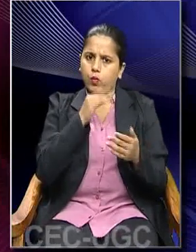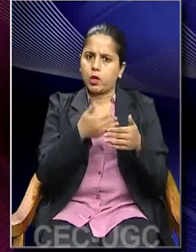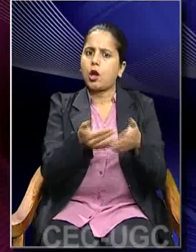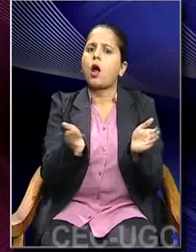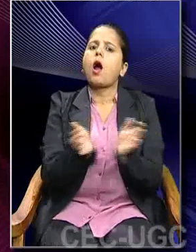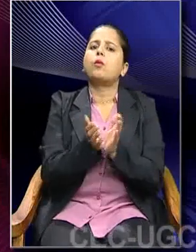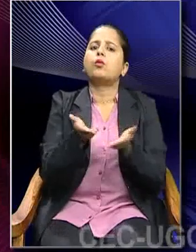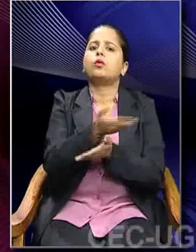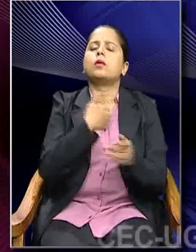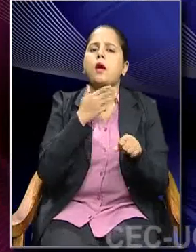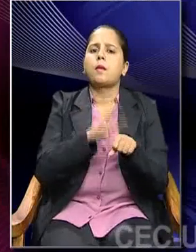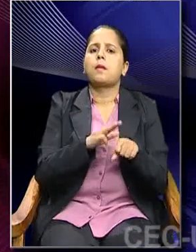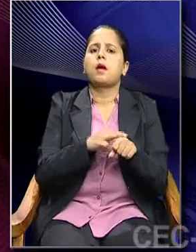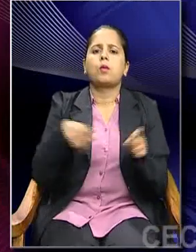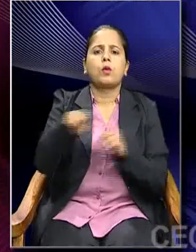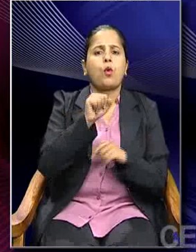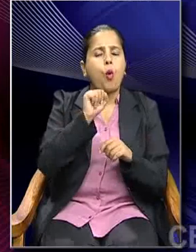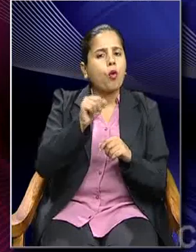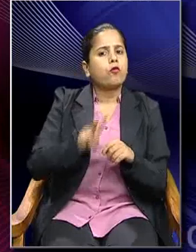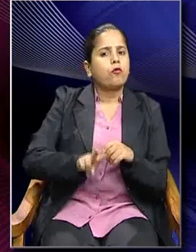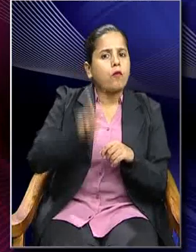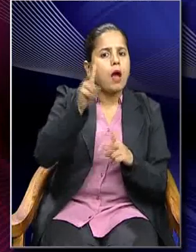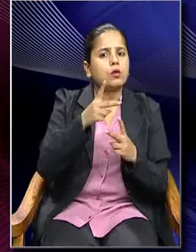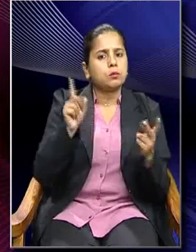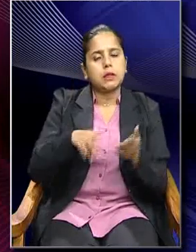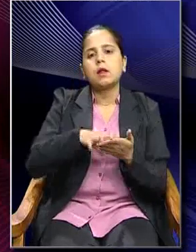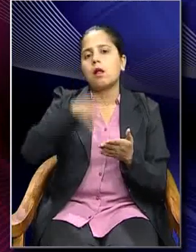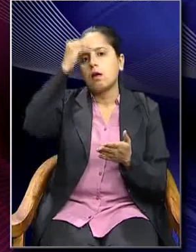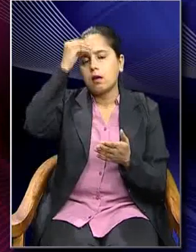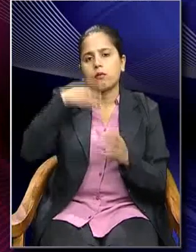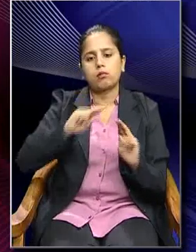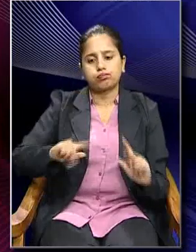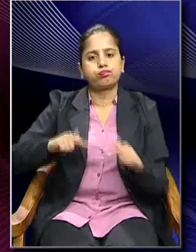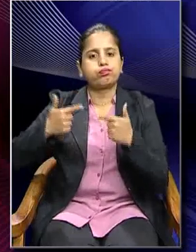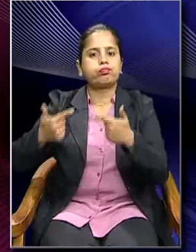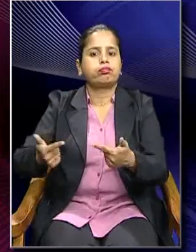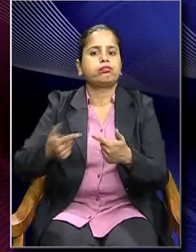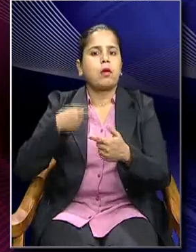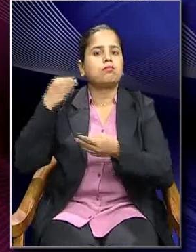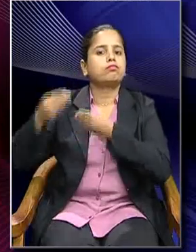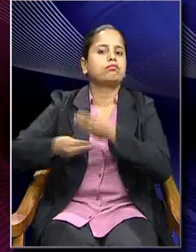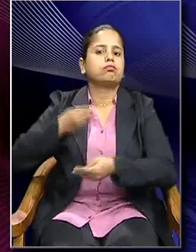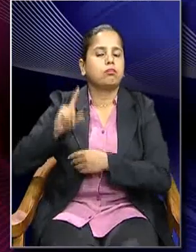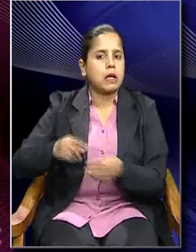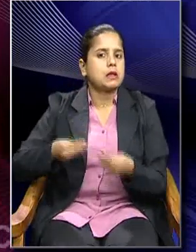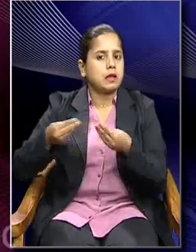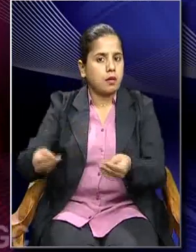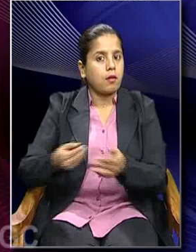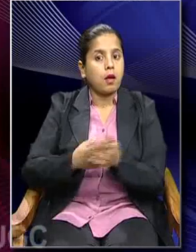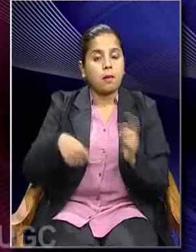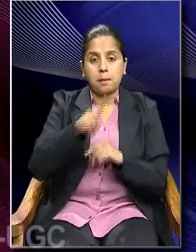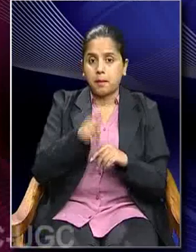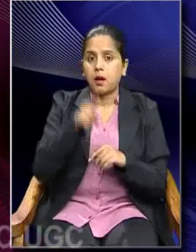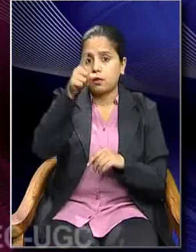community and its norms and values are to be learned and handed down to the next generation. So you need to maintain